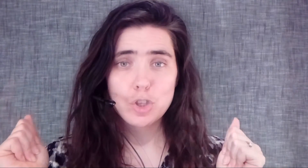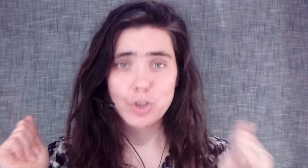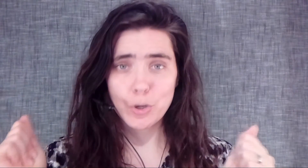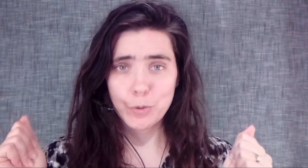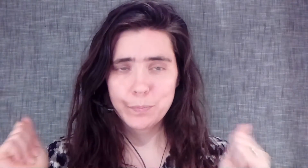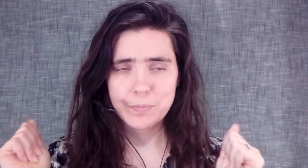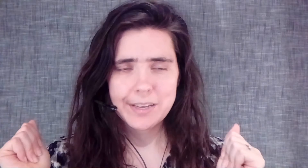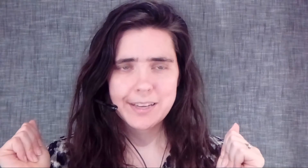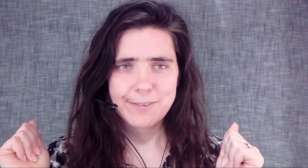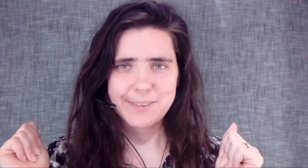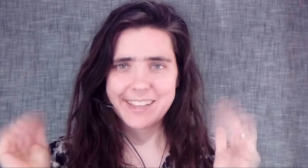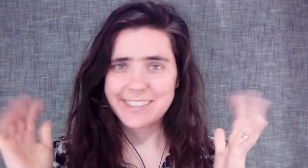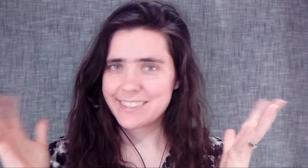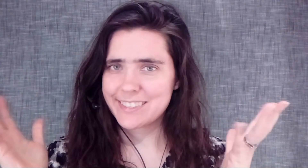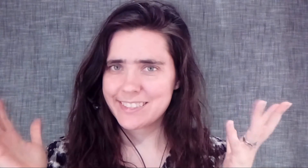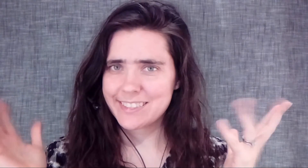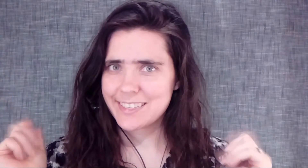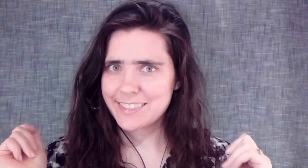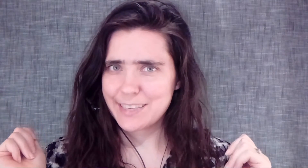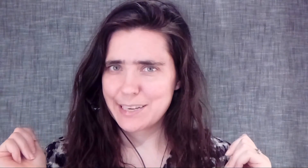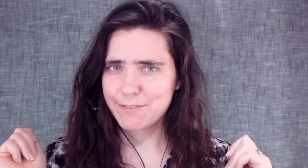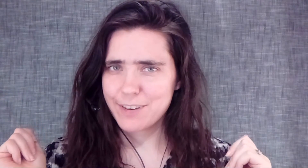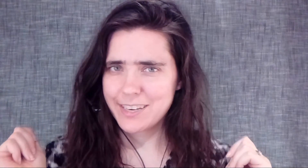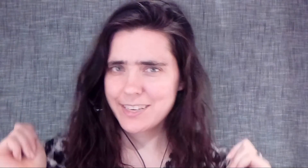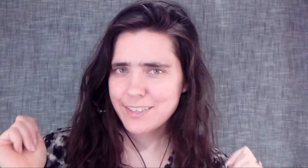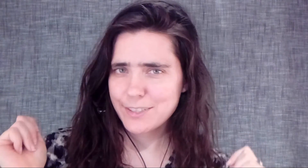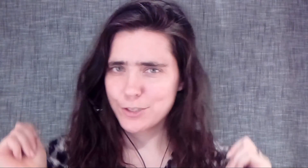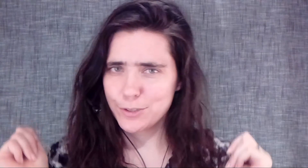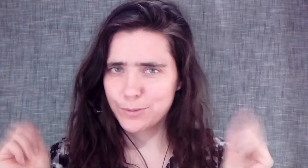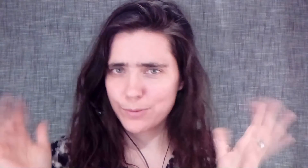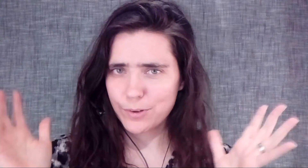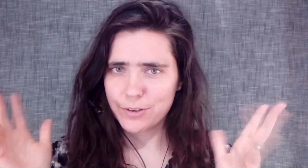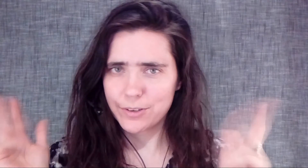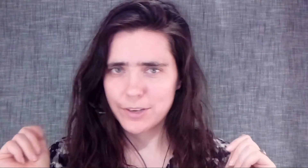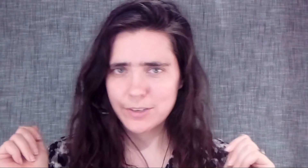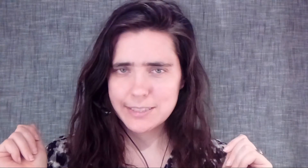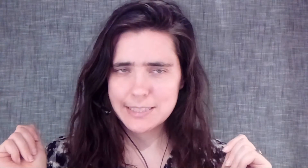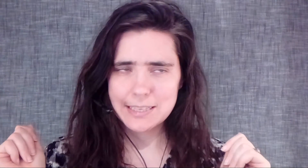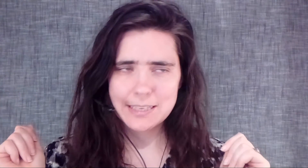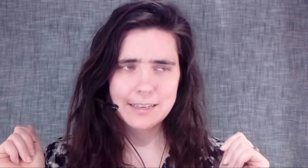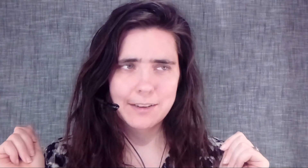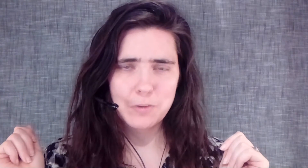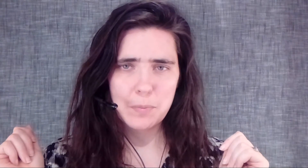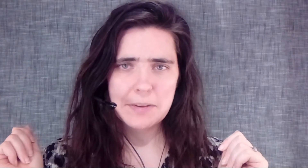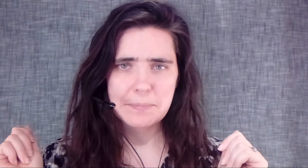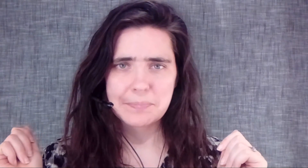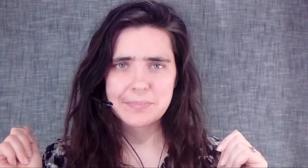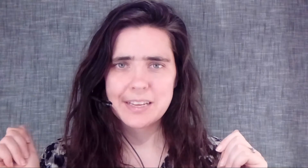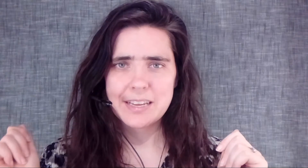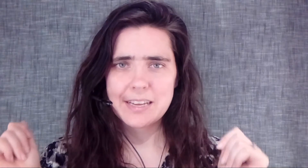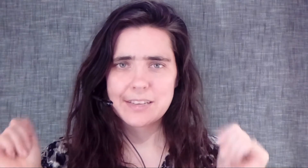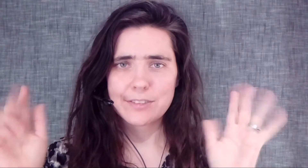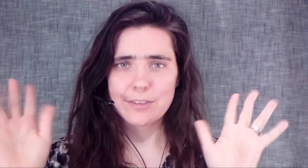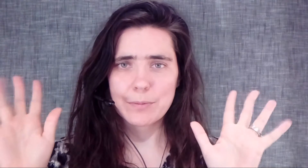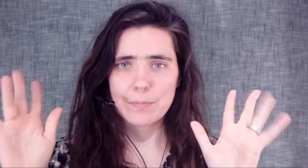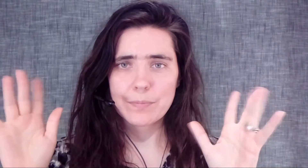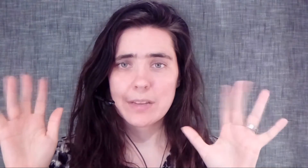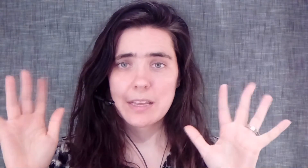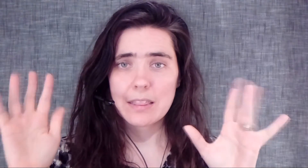so let's just dive right into our Auslan alphabet. So